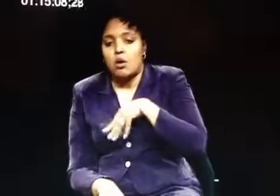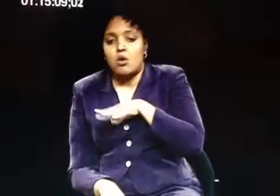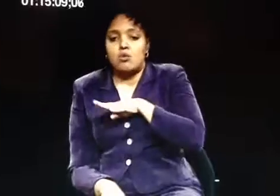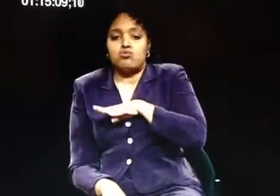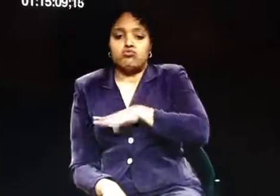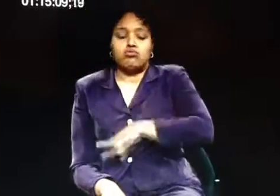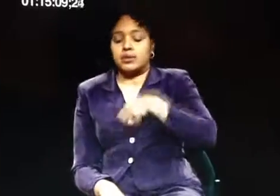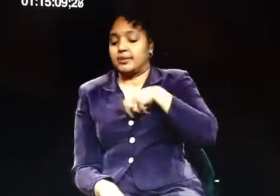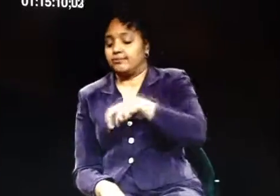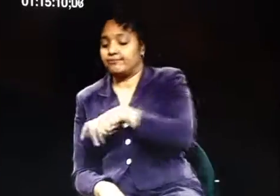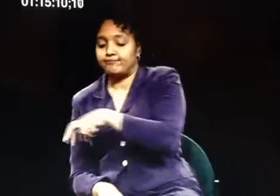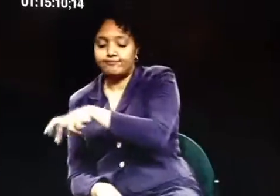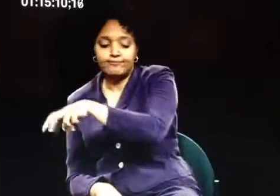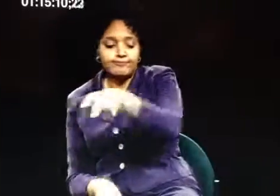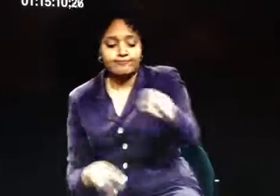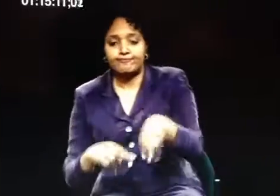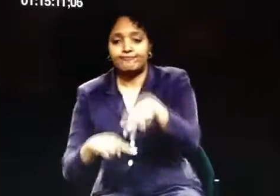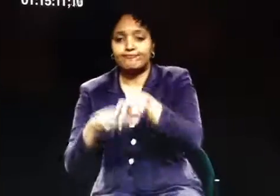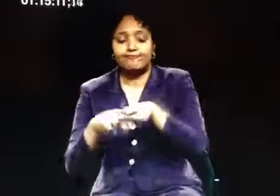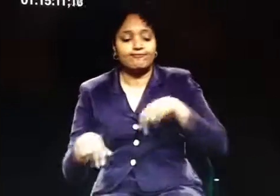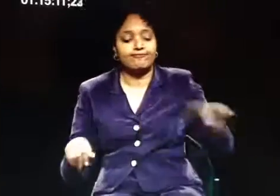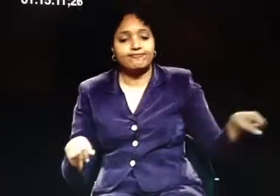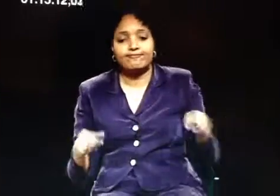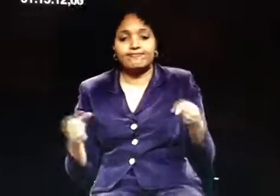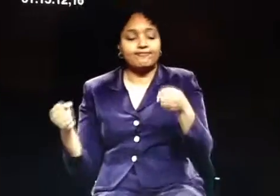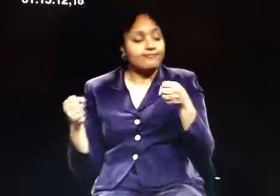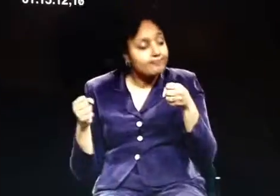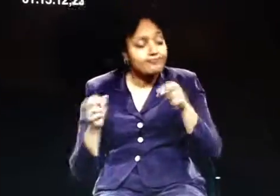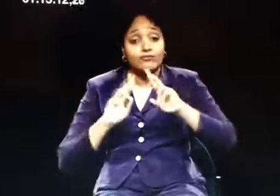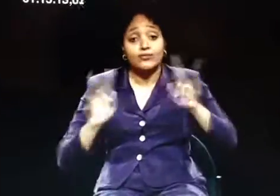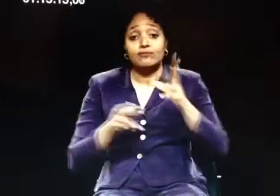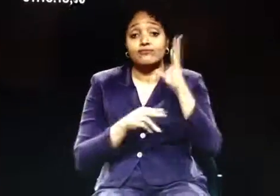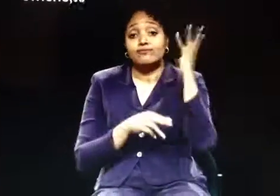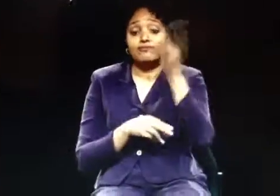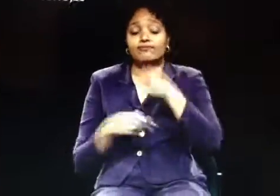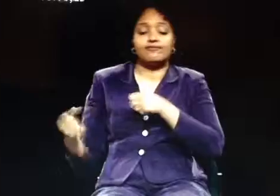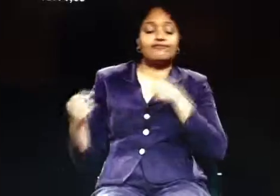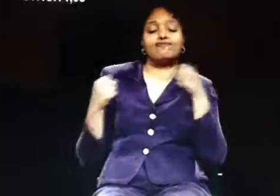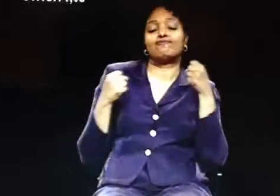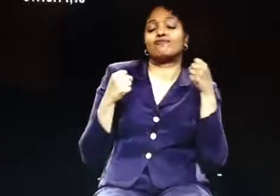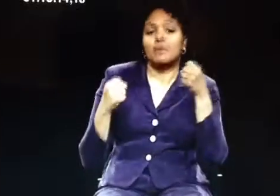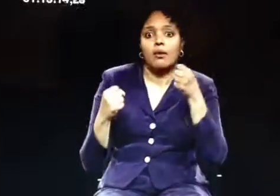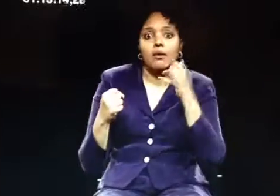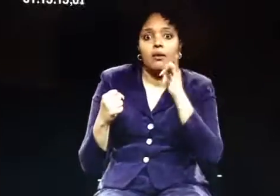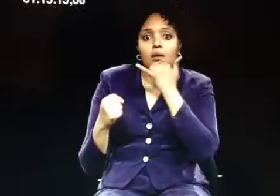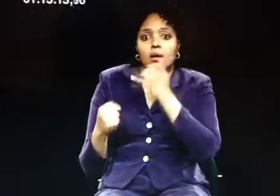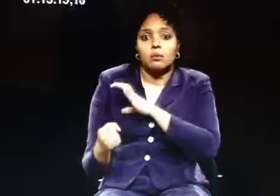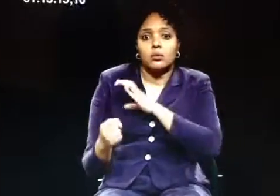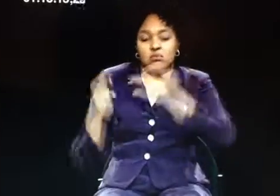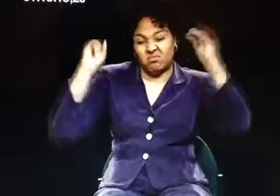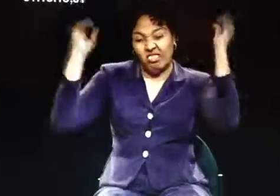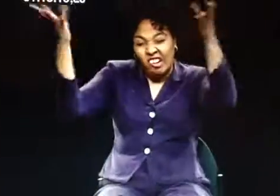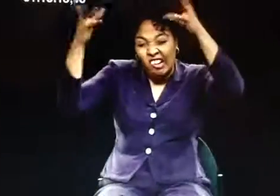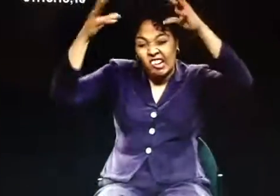scratches in the paint, nothing, no dents or anything too sufficient. So, got back in the driver's seat, and I was ready to go, and